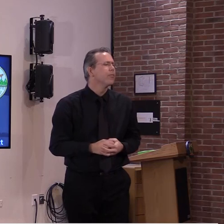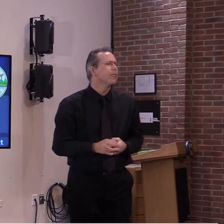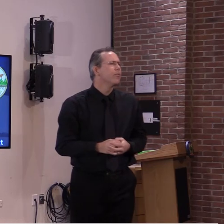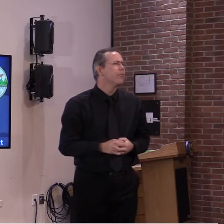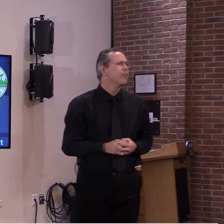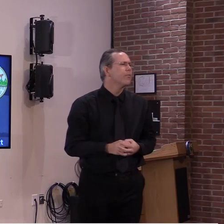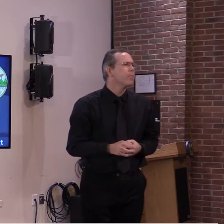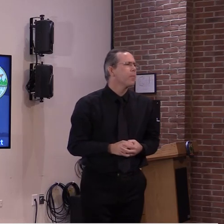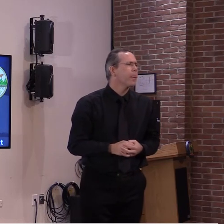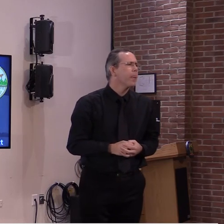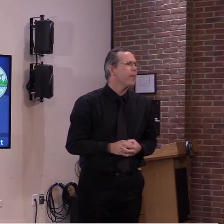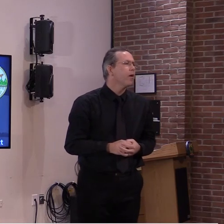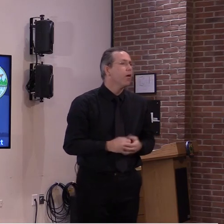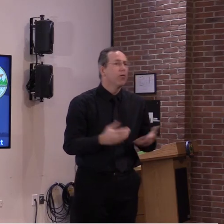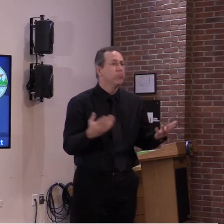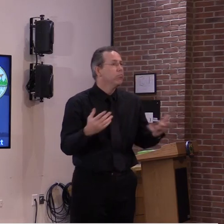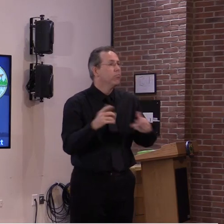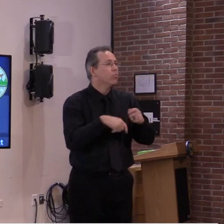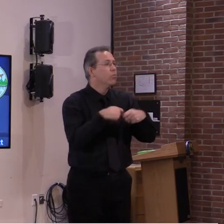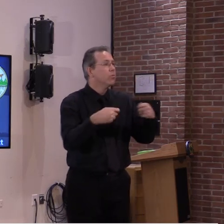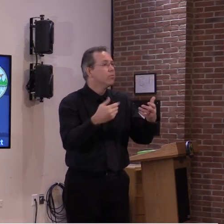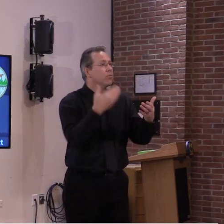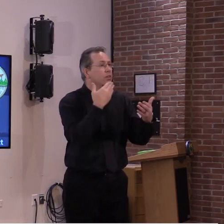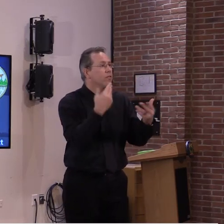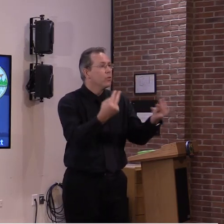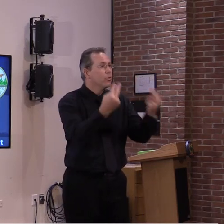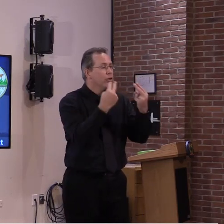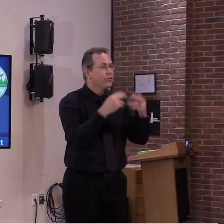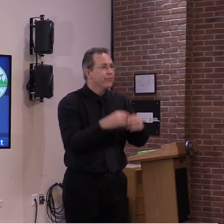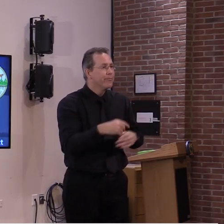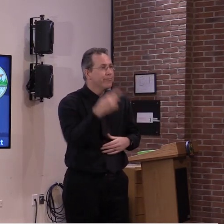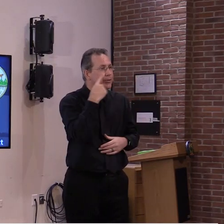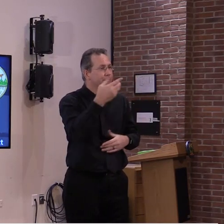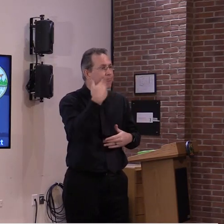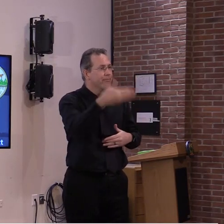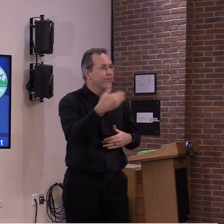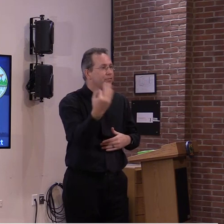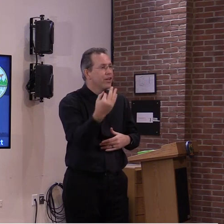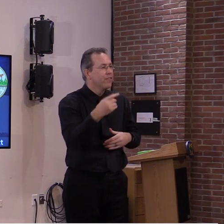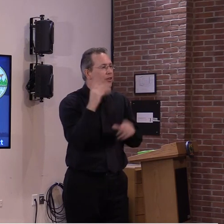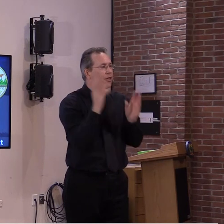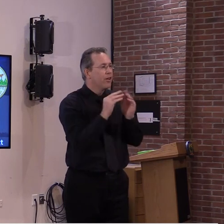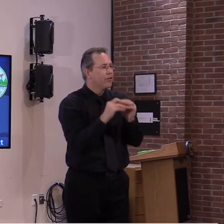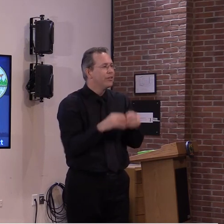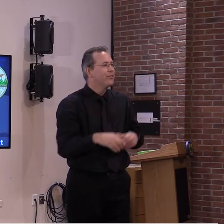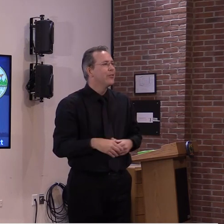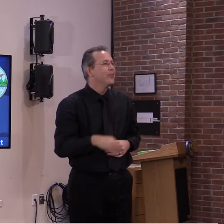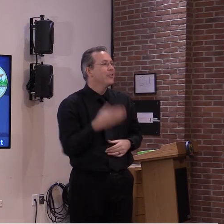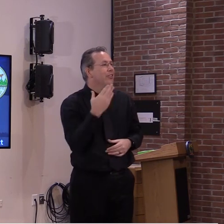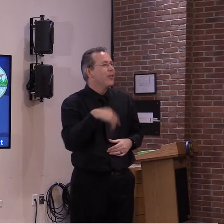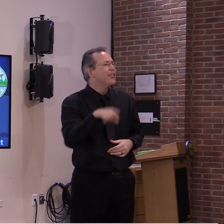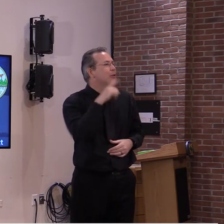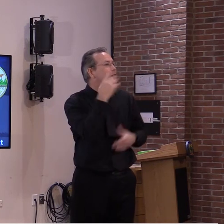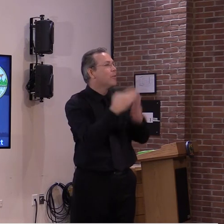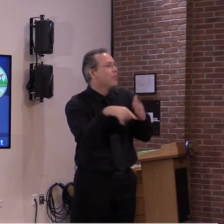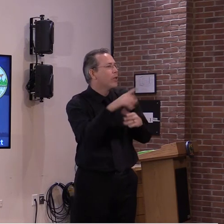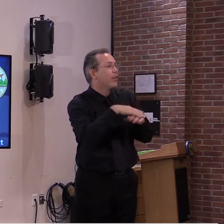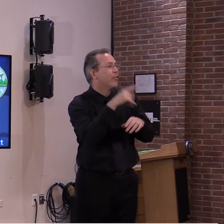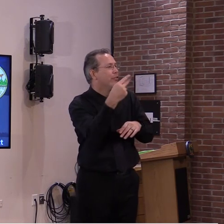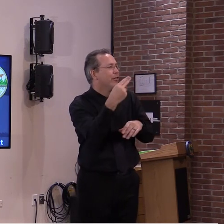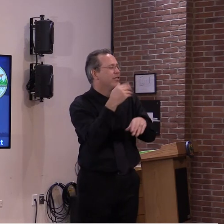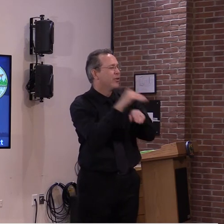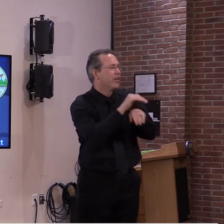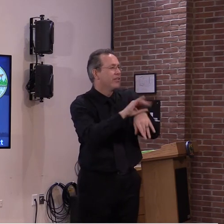Okay. Well, thank you very much for tuning in. I'll see some of you on Thursday night at 7 o'clock, and